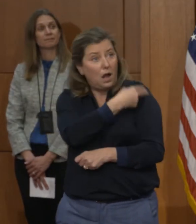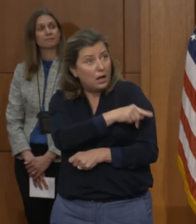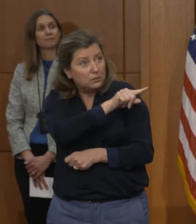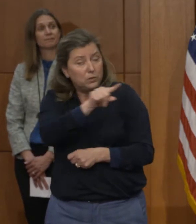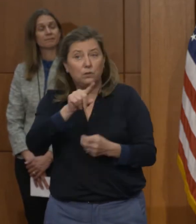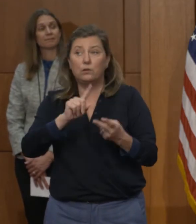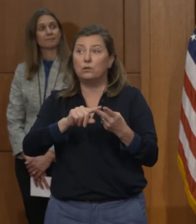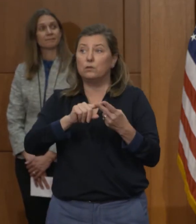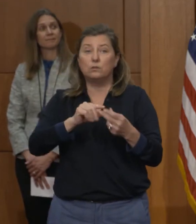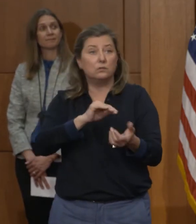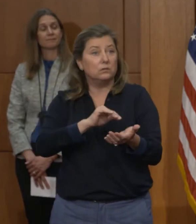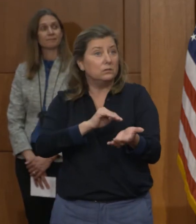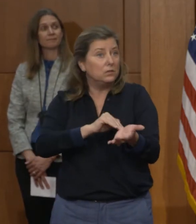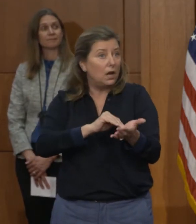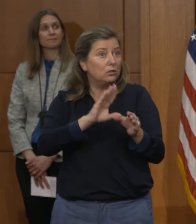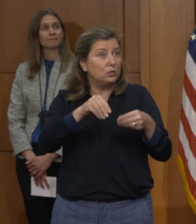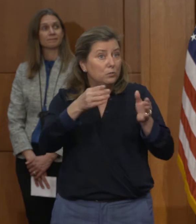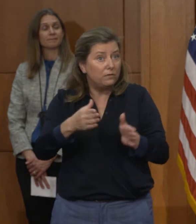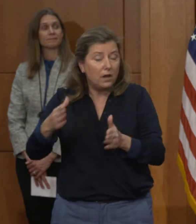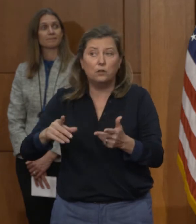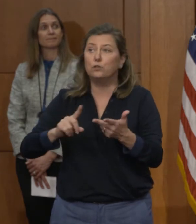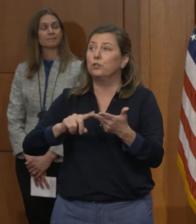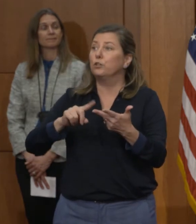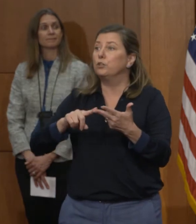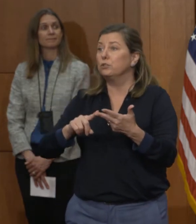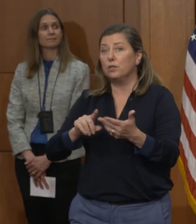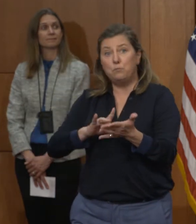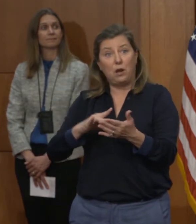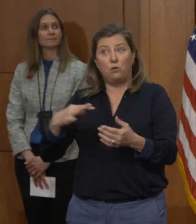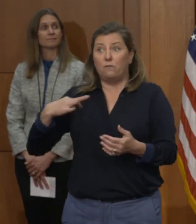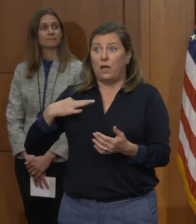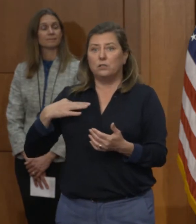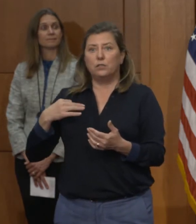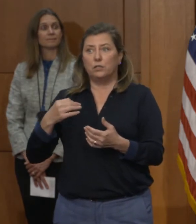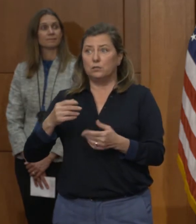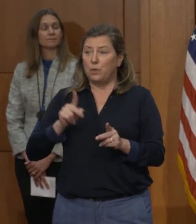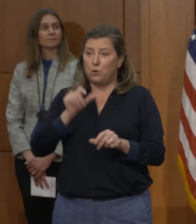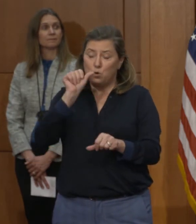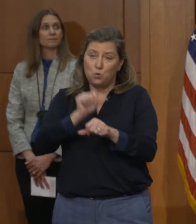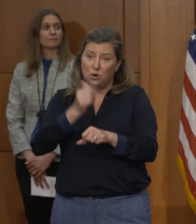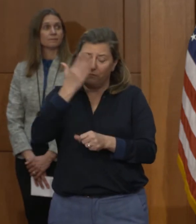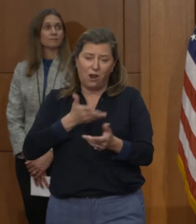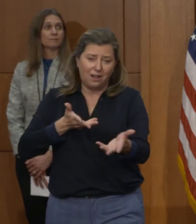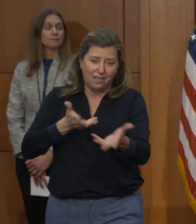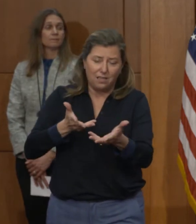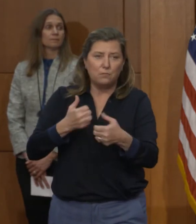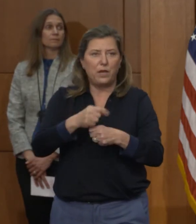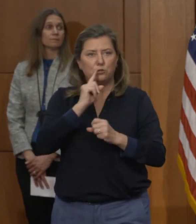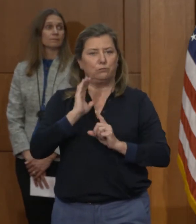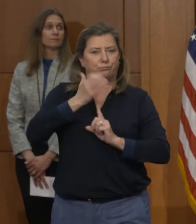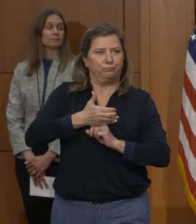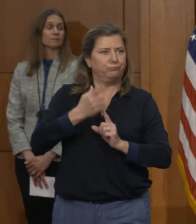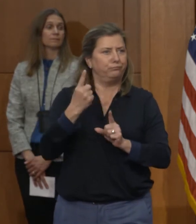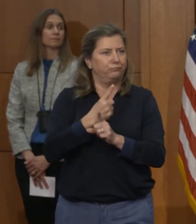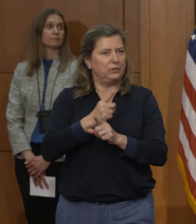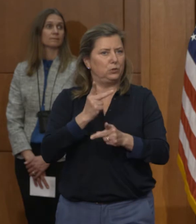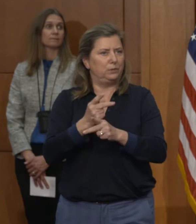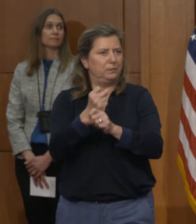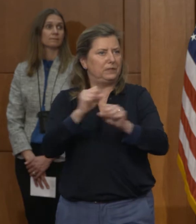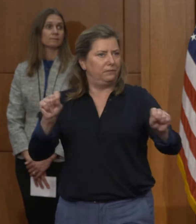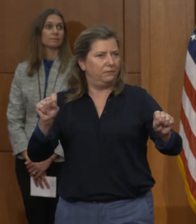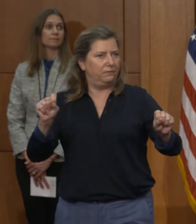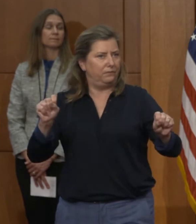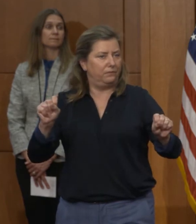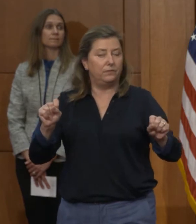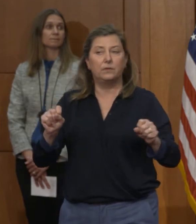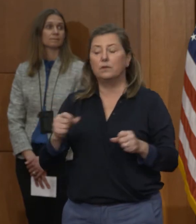providers, medical volunteers, and frontline workers have the PPE they need to stay safe. And we'll monitor our